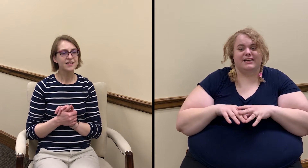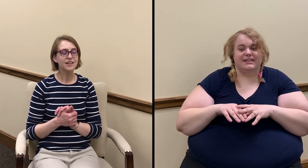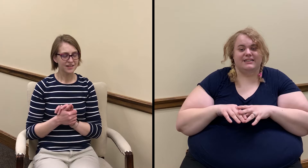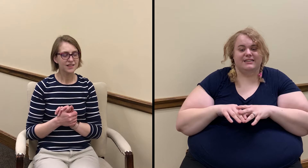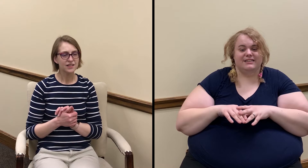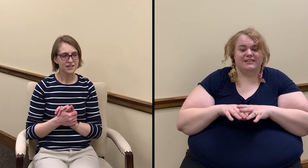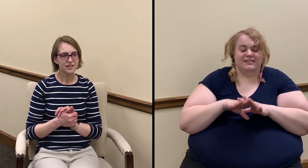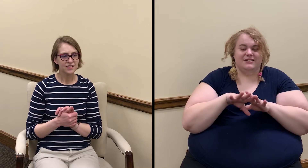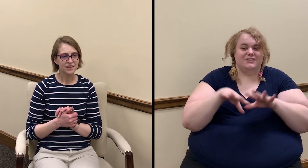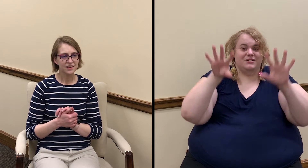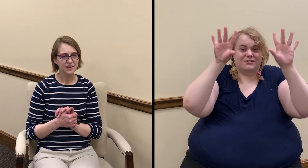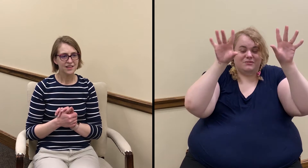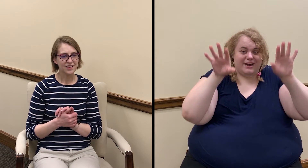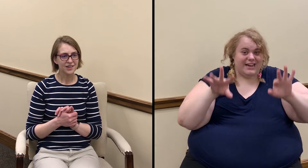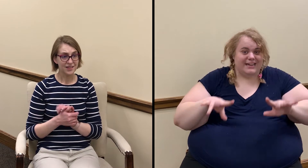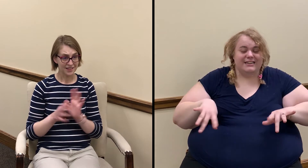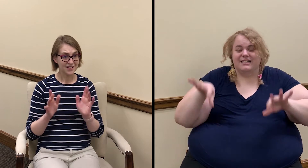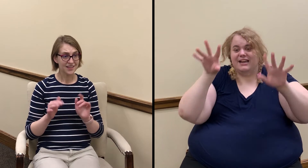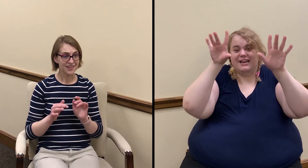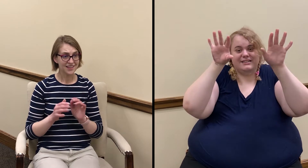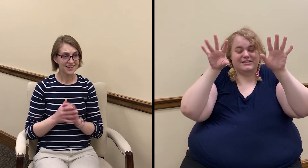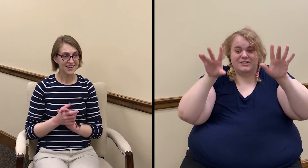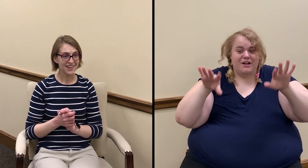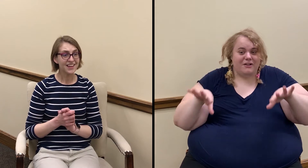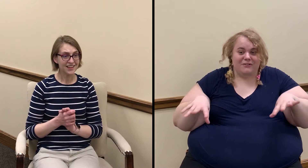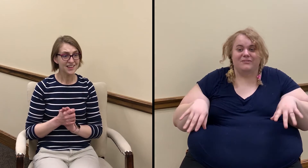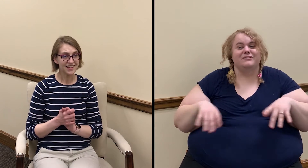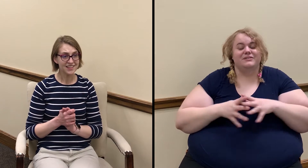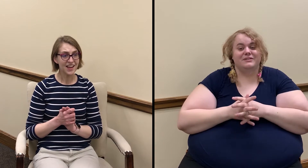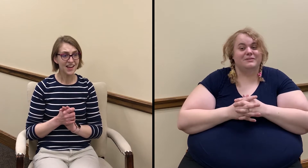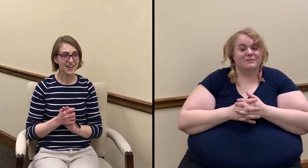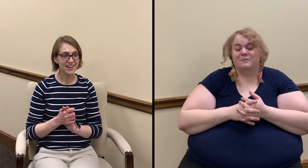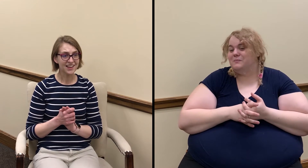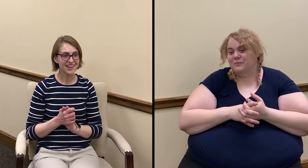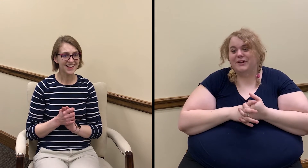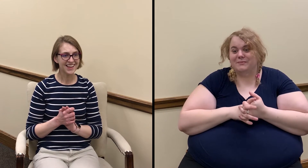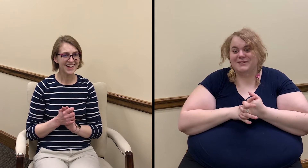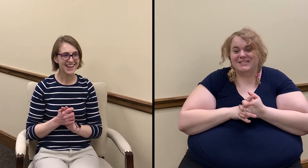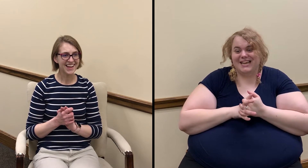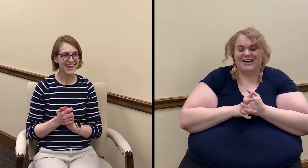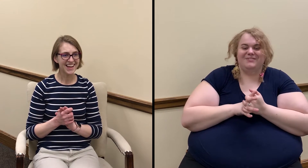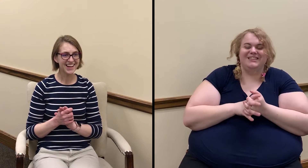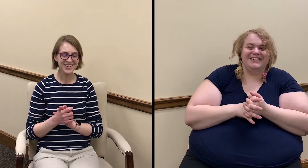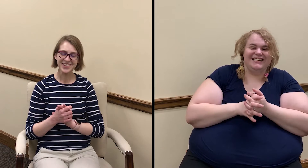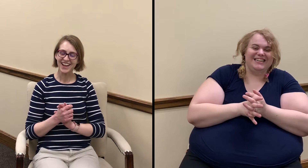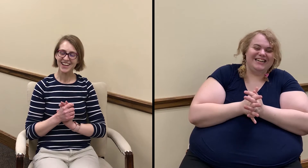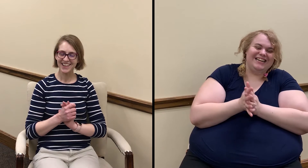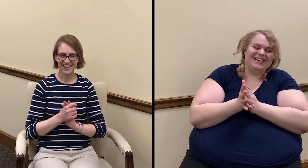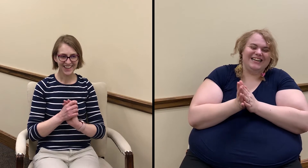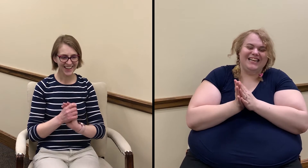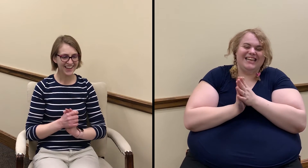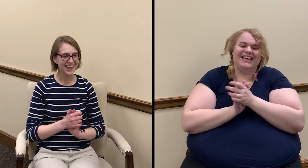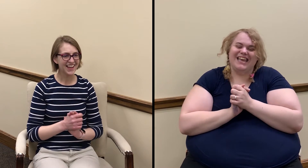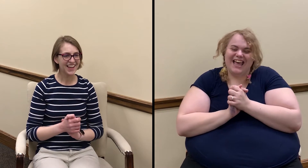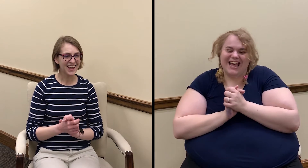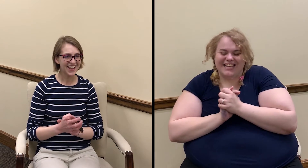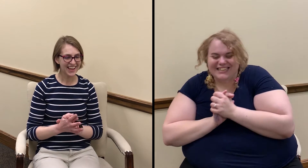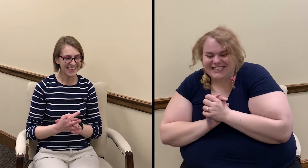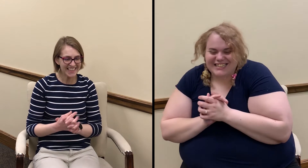like rain and snow. Yeah. Pretty much the same. Oh, okay. Yeah.